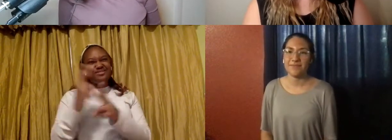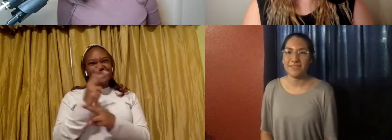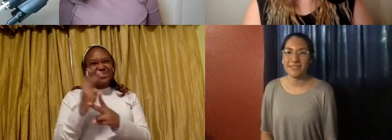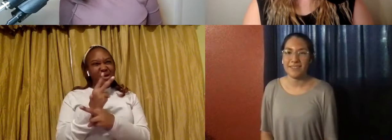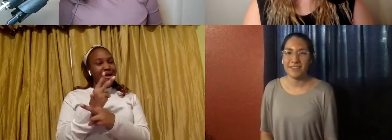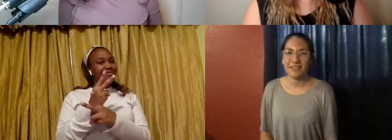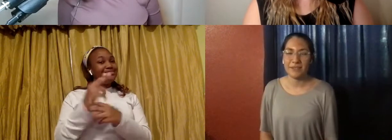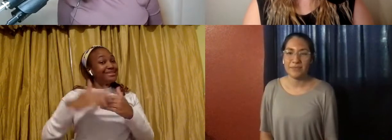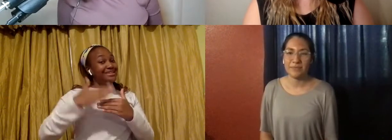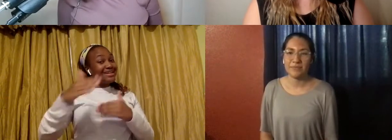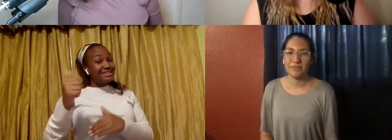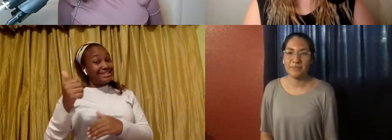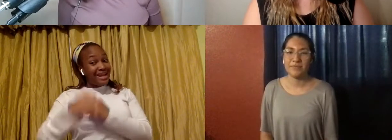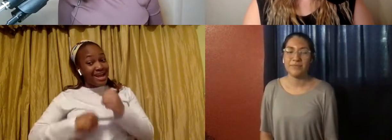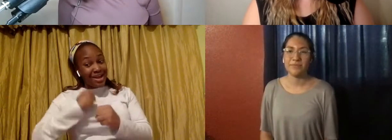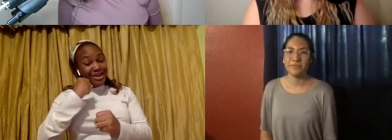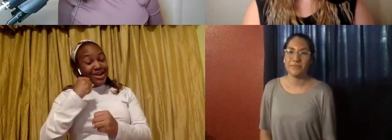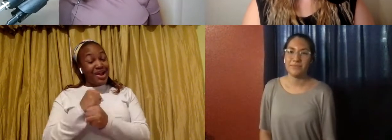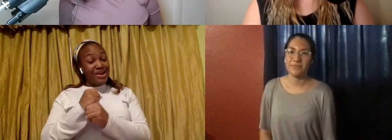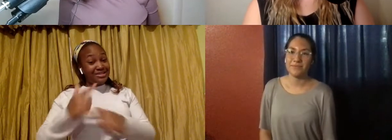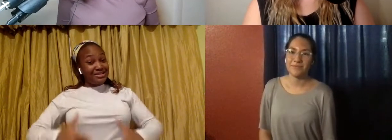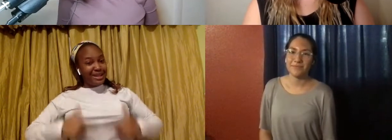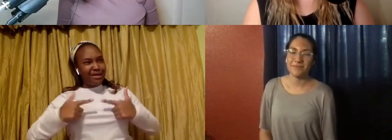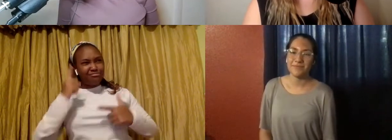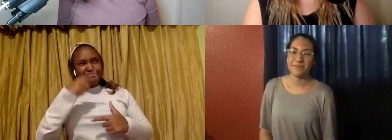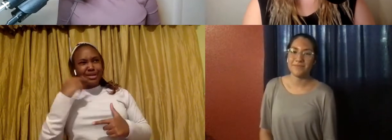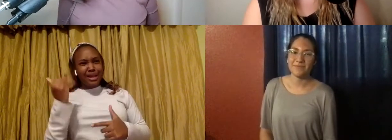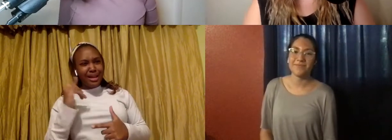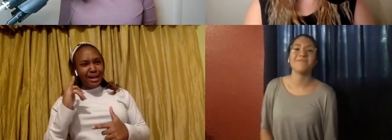10 years of our life is going to look like. Absolutely.